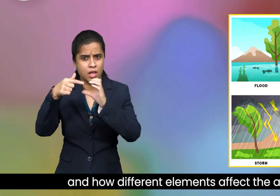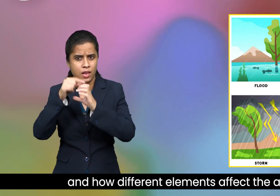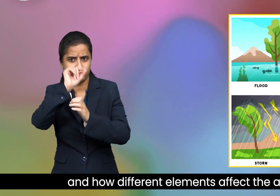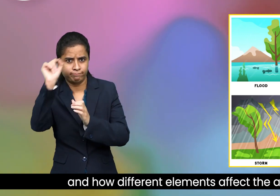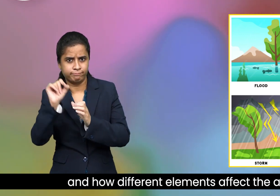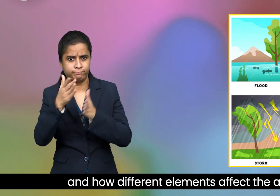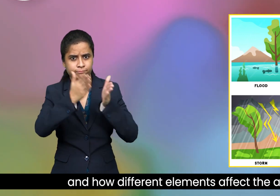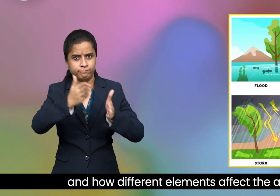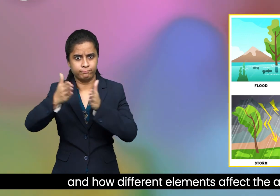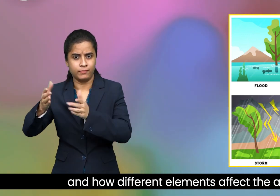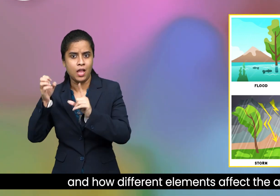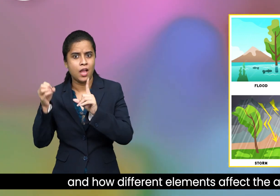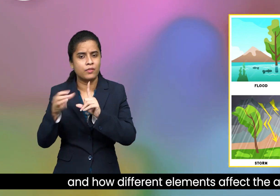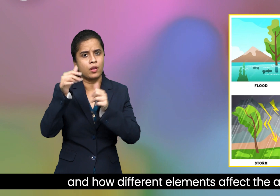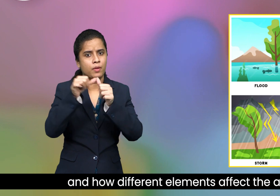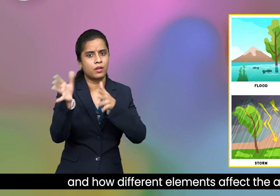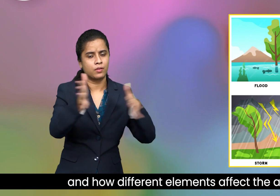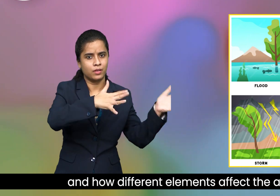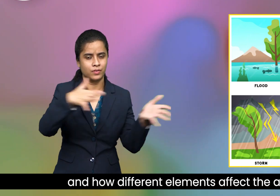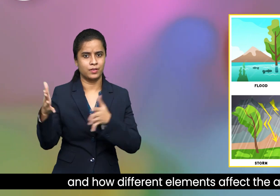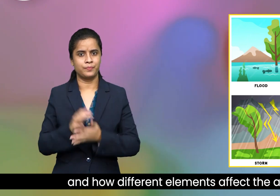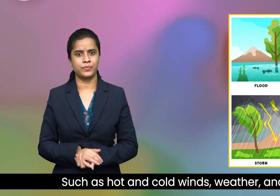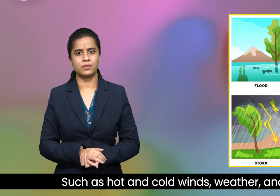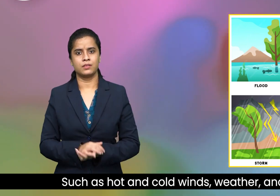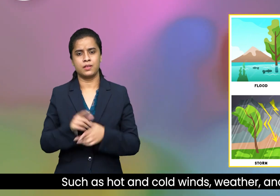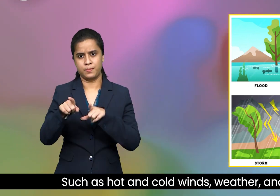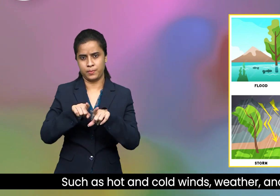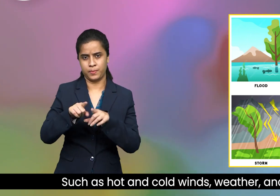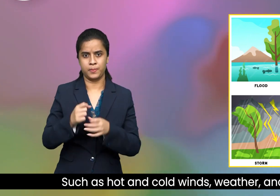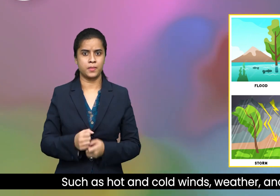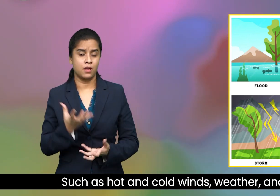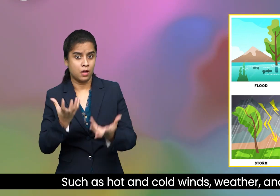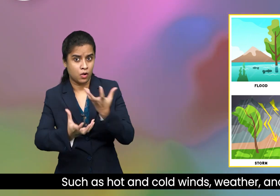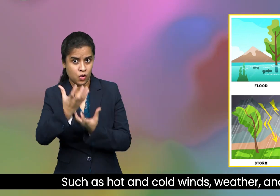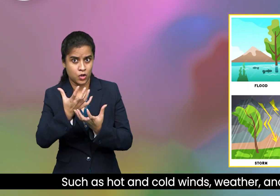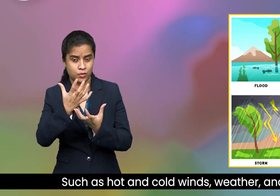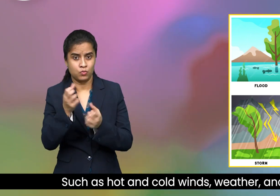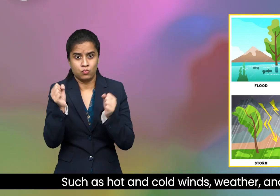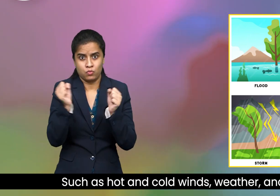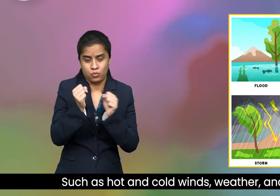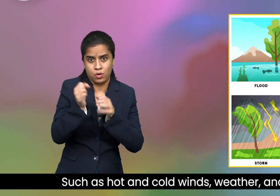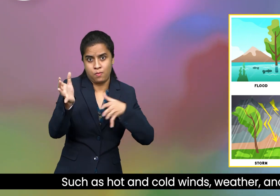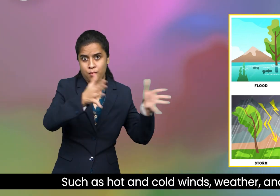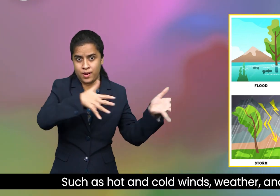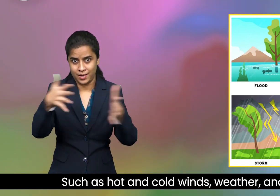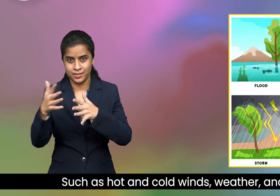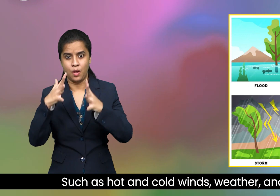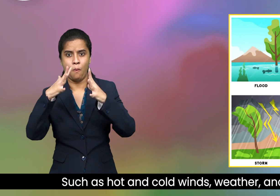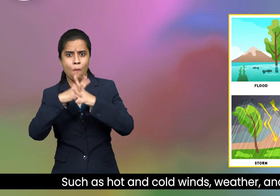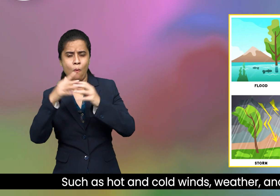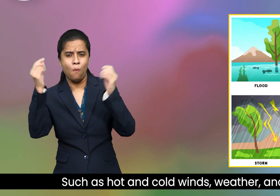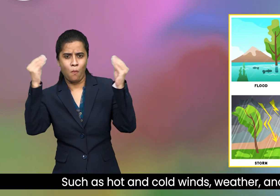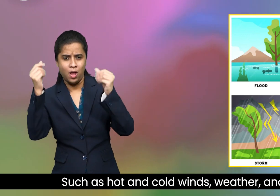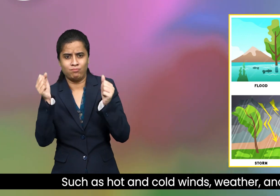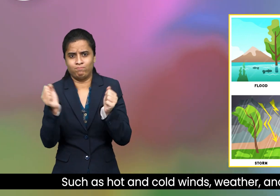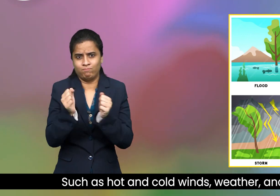elements affect the atmosphere, such as hot and cold winds,